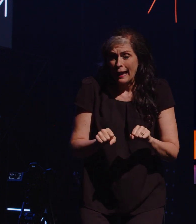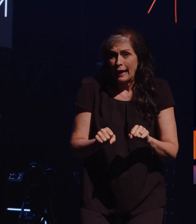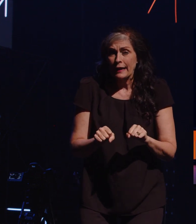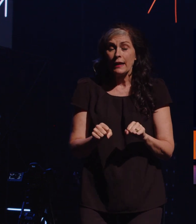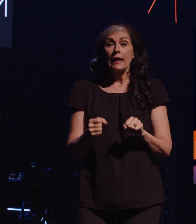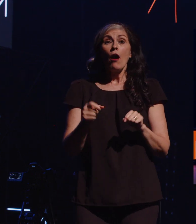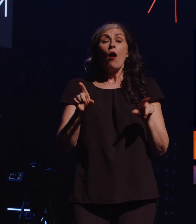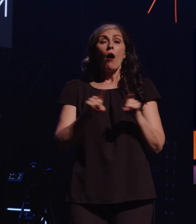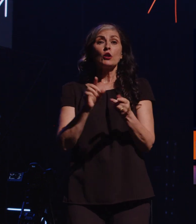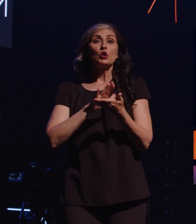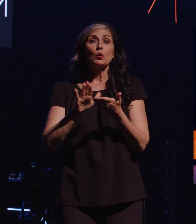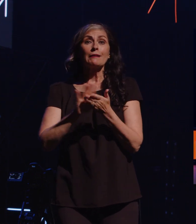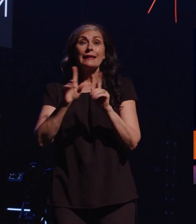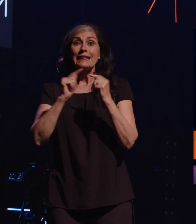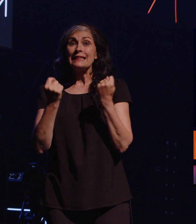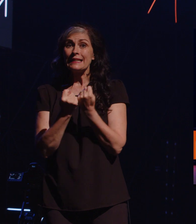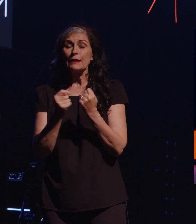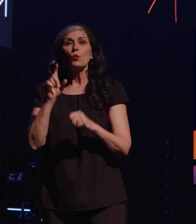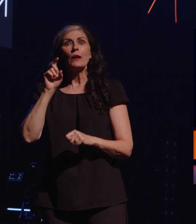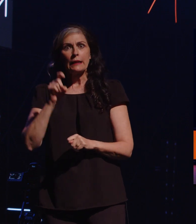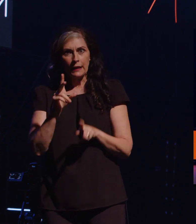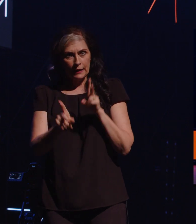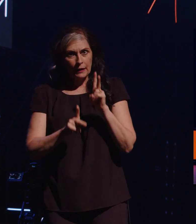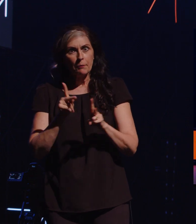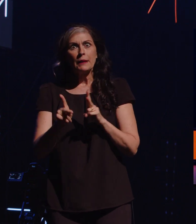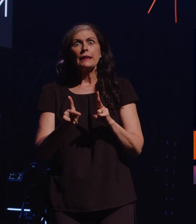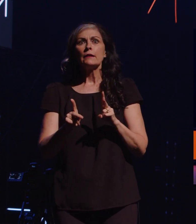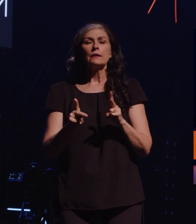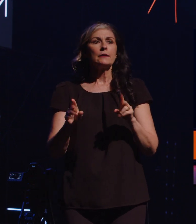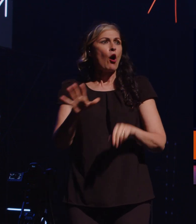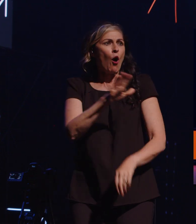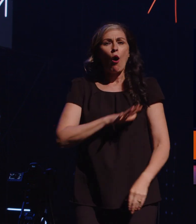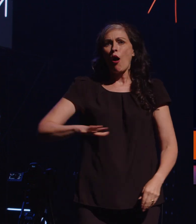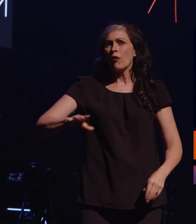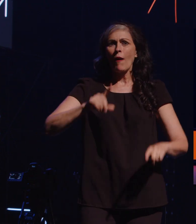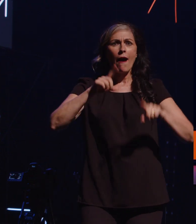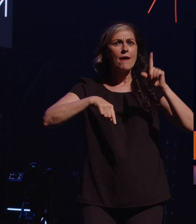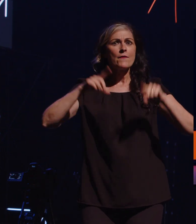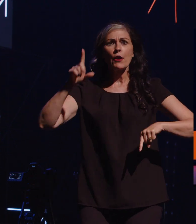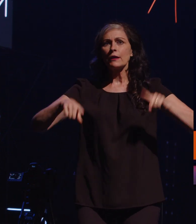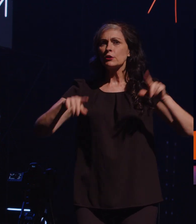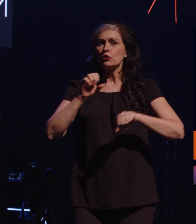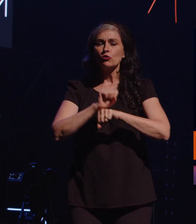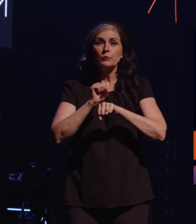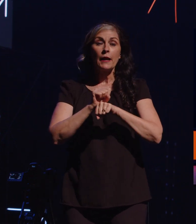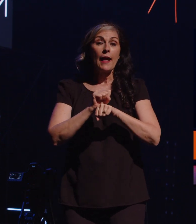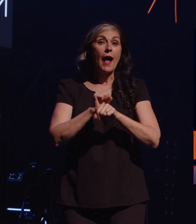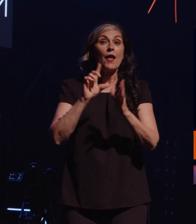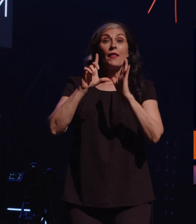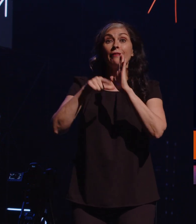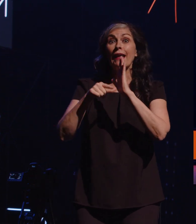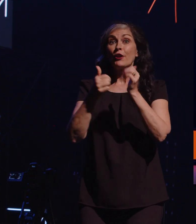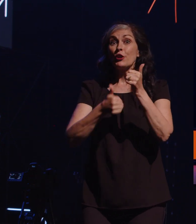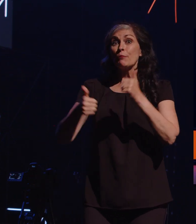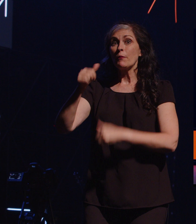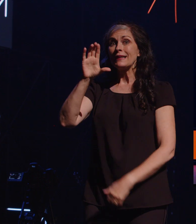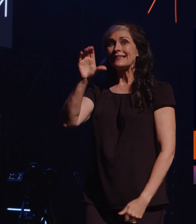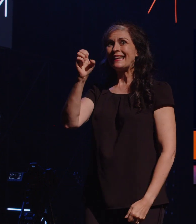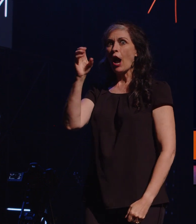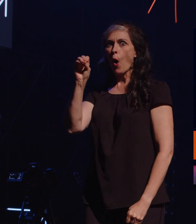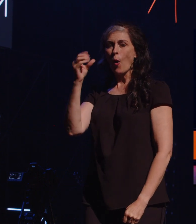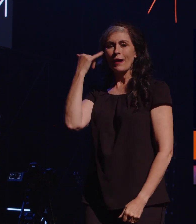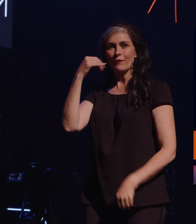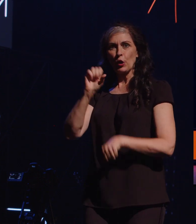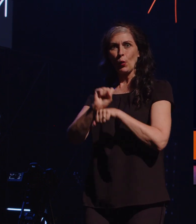the cleaning team. We need a lot of cleaning team people, facilities, all different types of jobs. And remember, could be a CEO one day when you work at the Grove, all right?